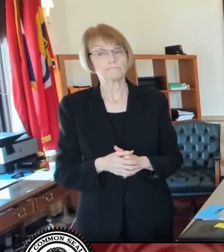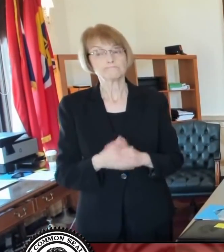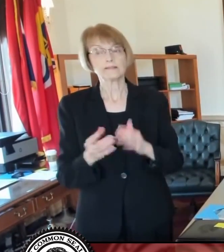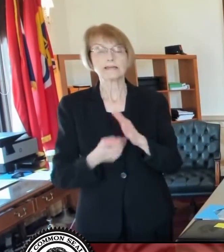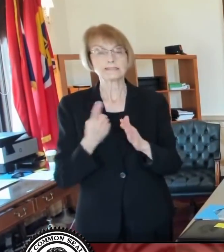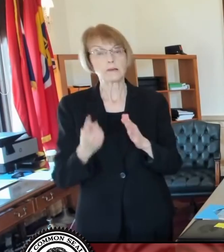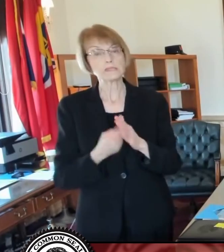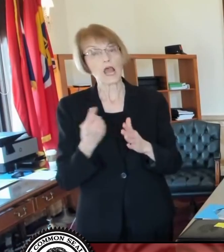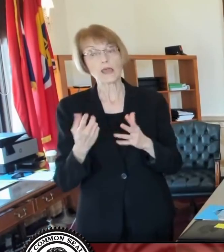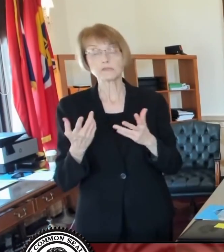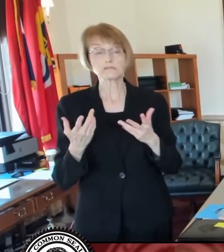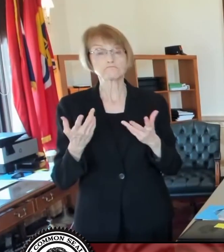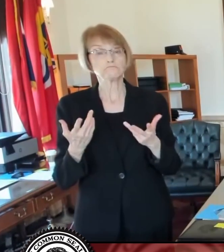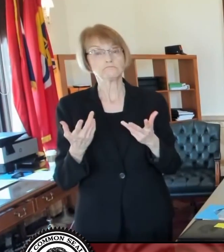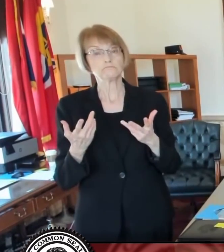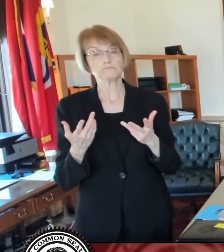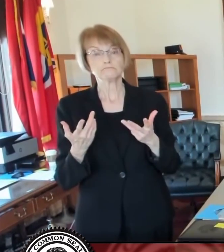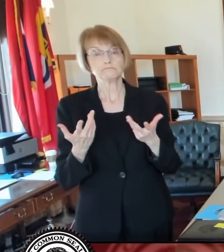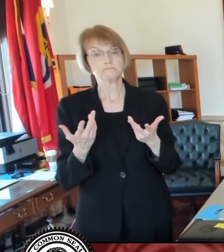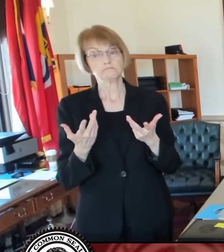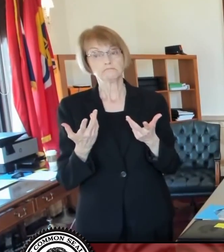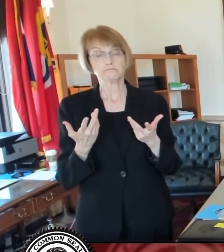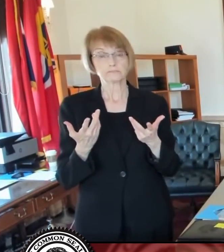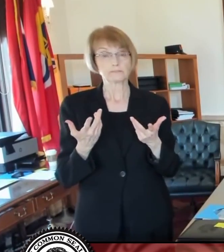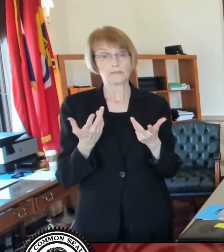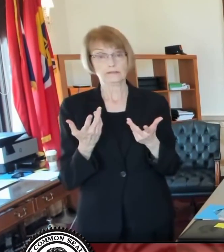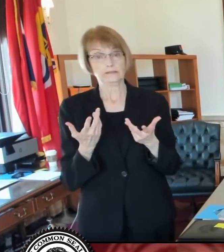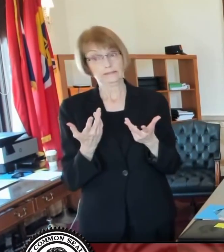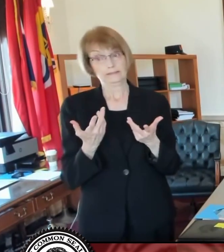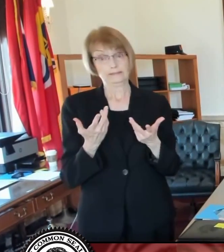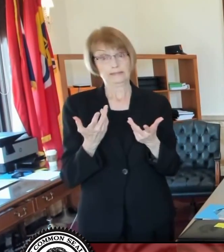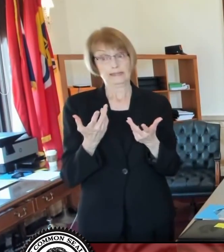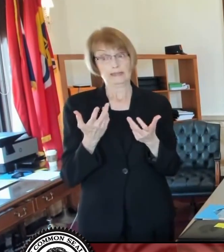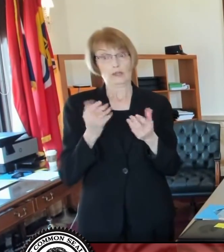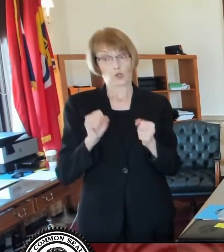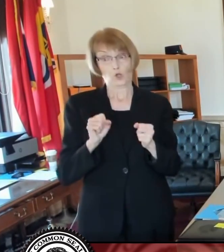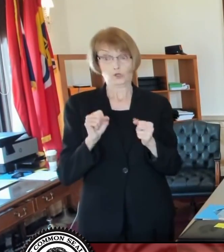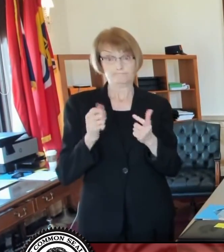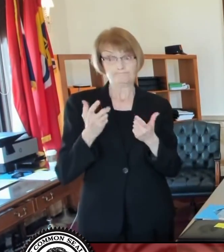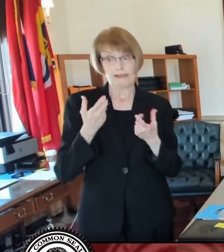sometimes that's a sign that you might be heading up the other way. But